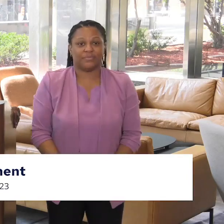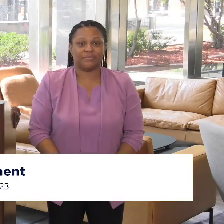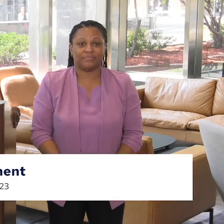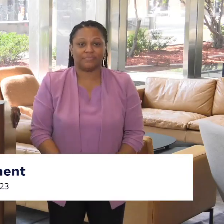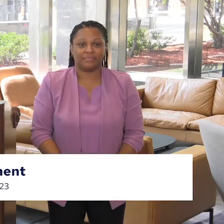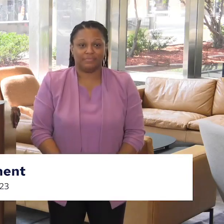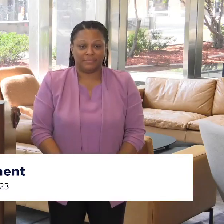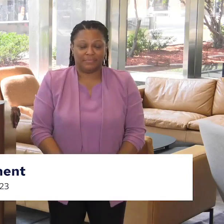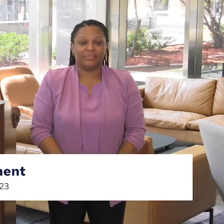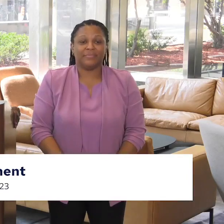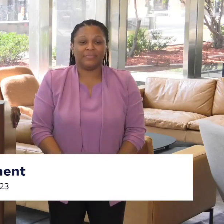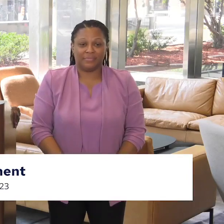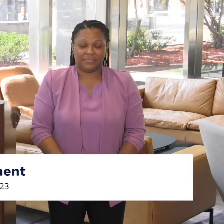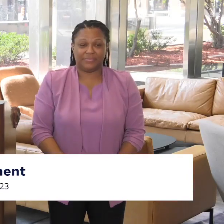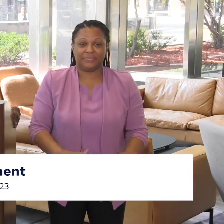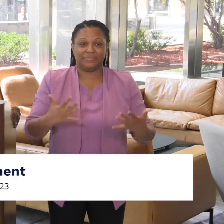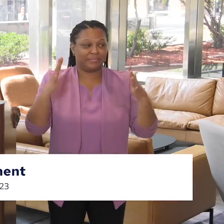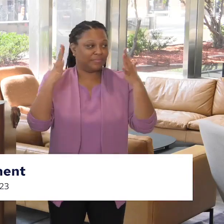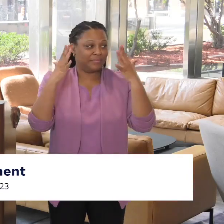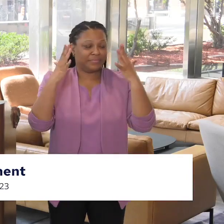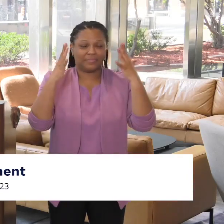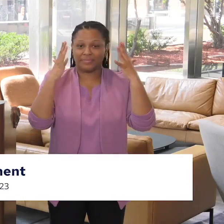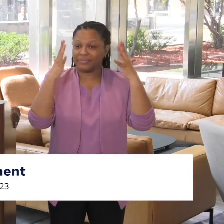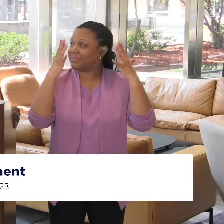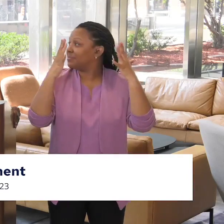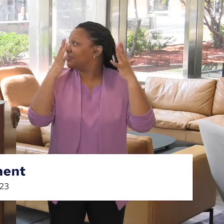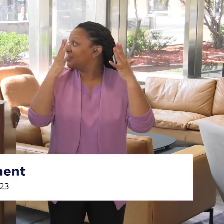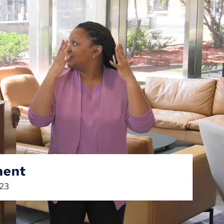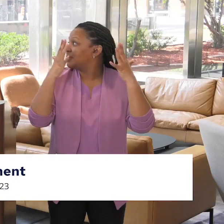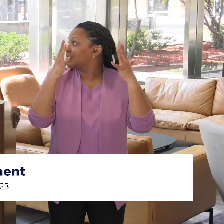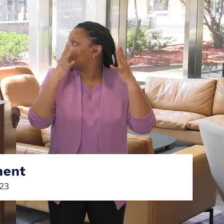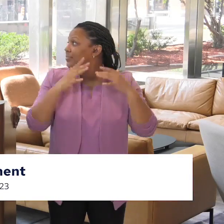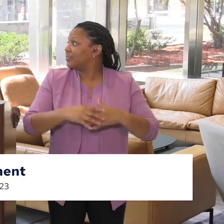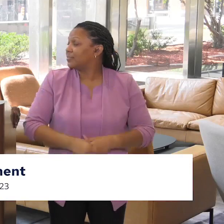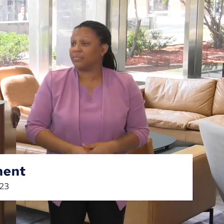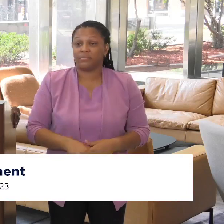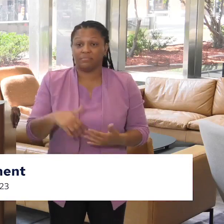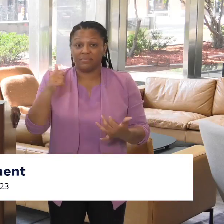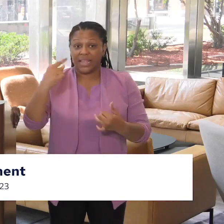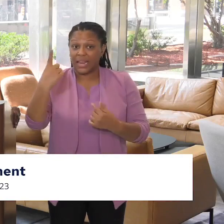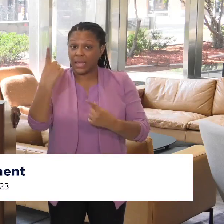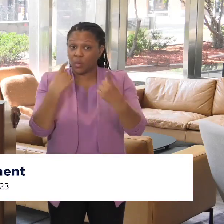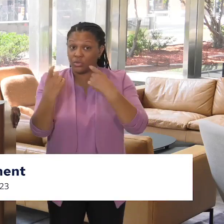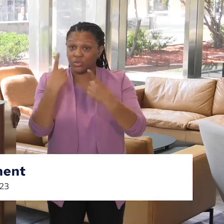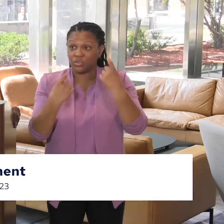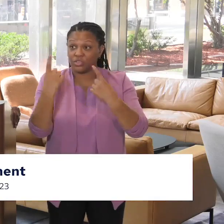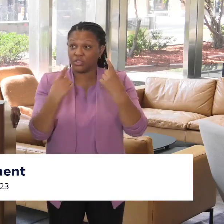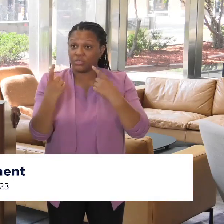Any questions?